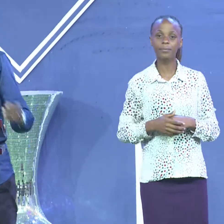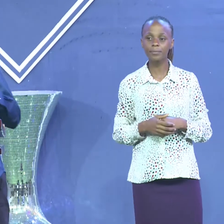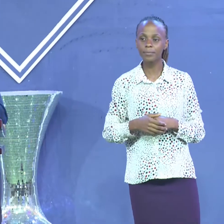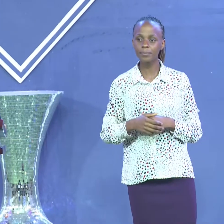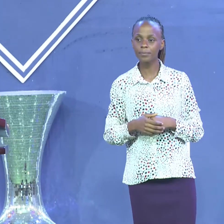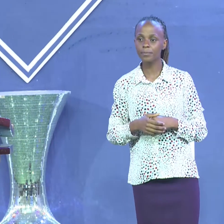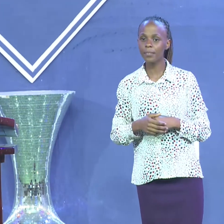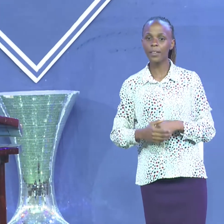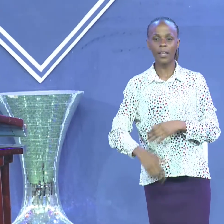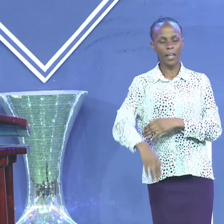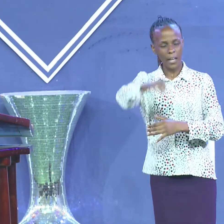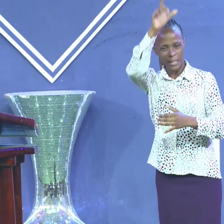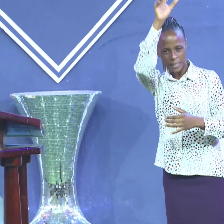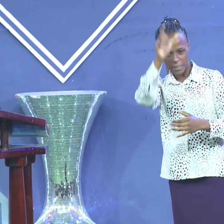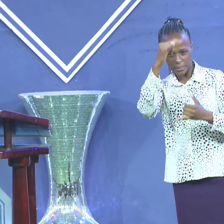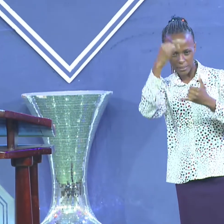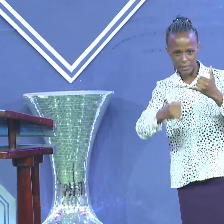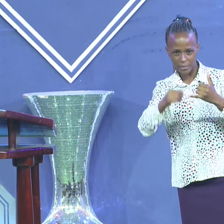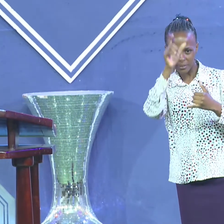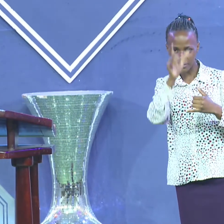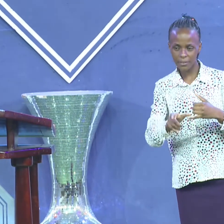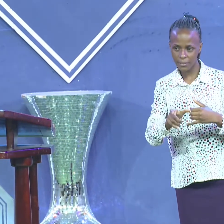King. Which